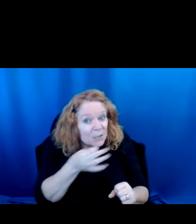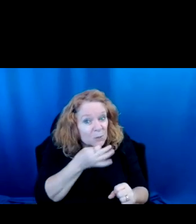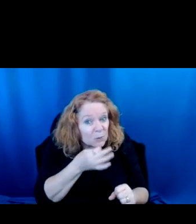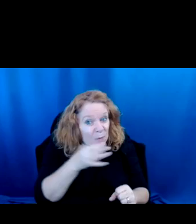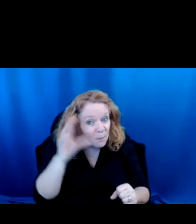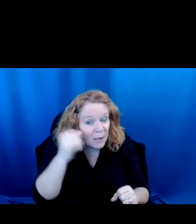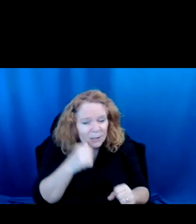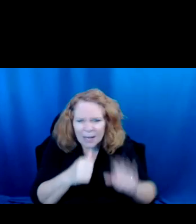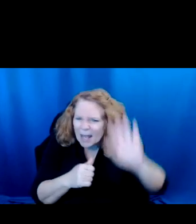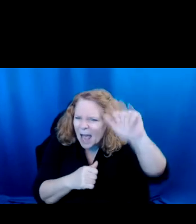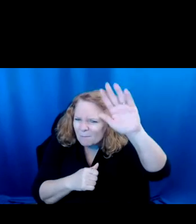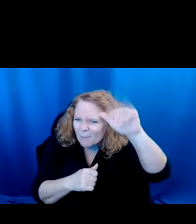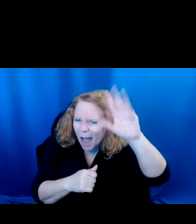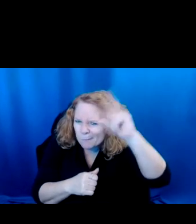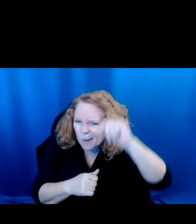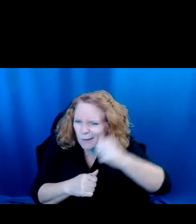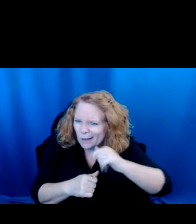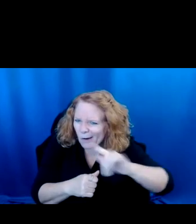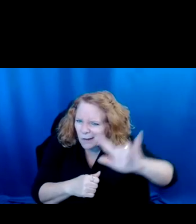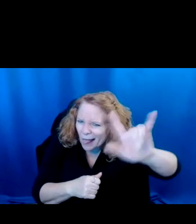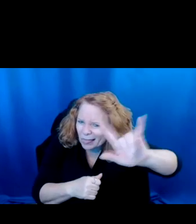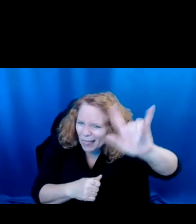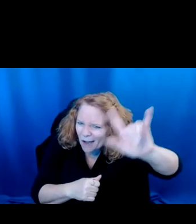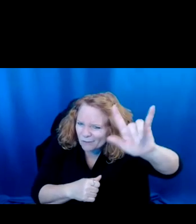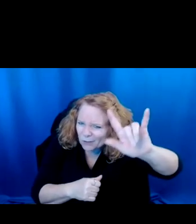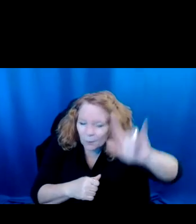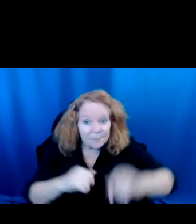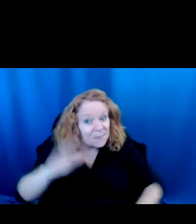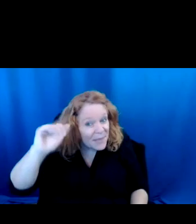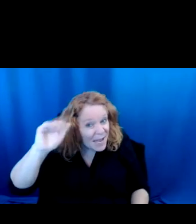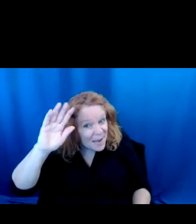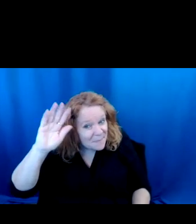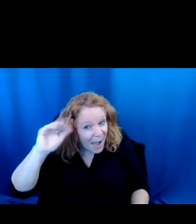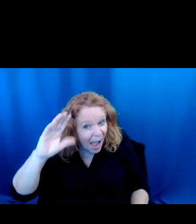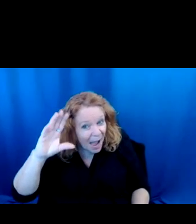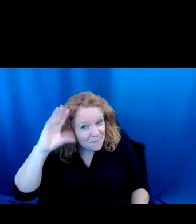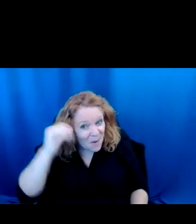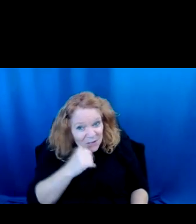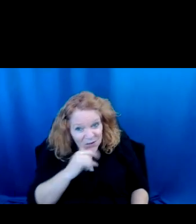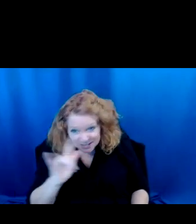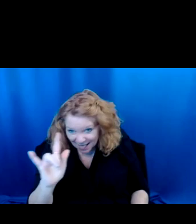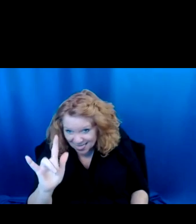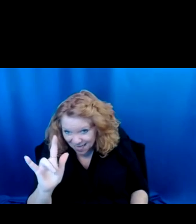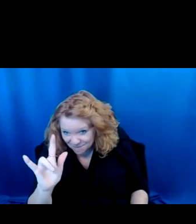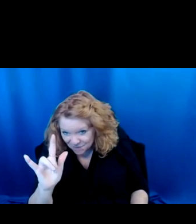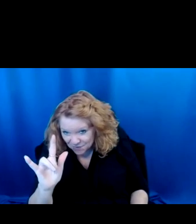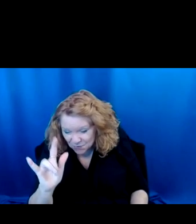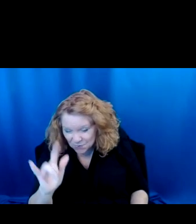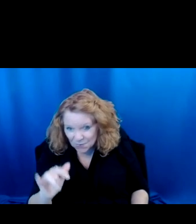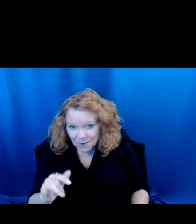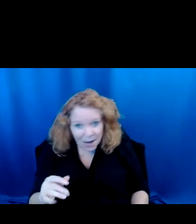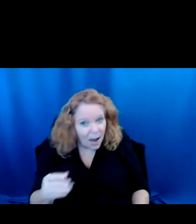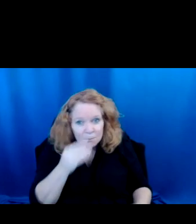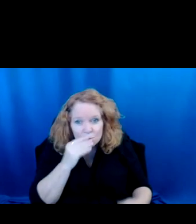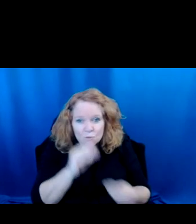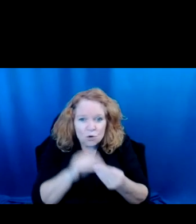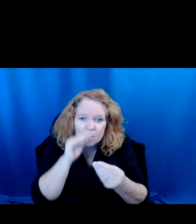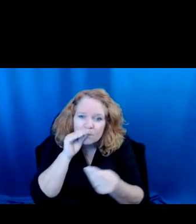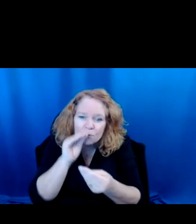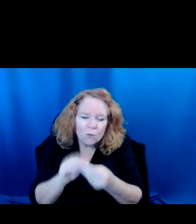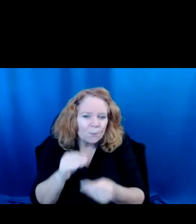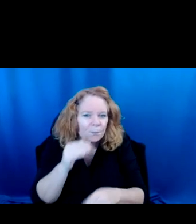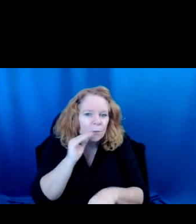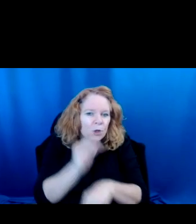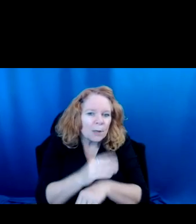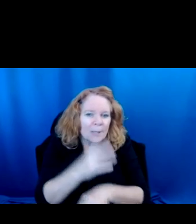Bye bye, boys and girls. I love you. Bye bye, boys and girls. I love you. Mwah, mwah. Good night, boys.